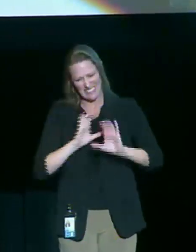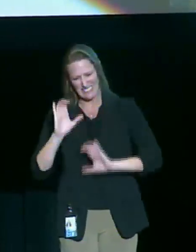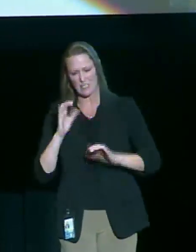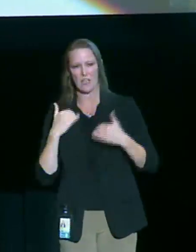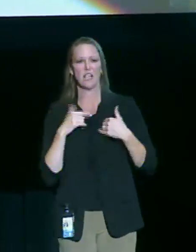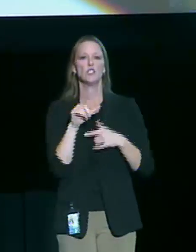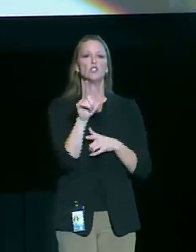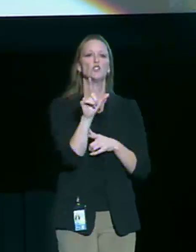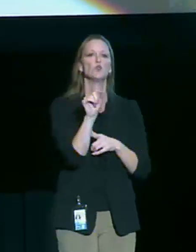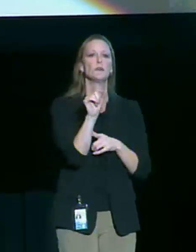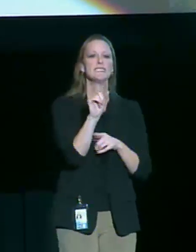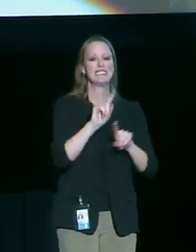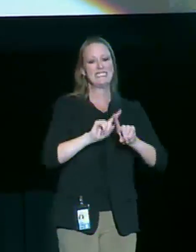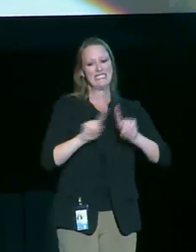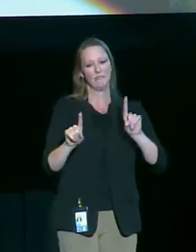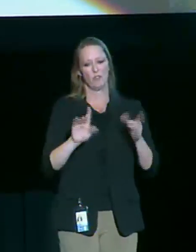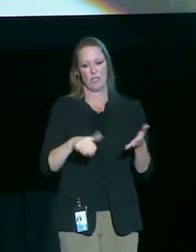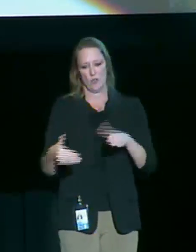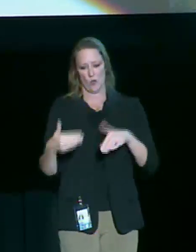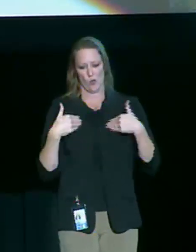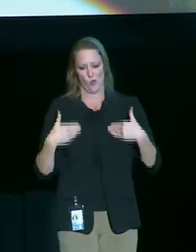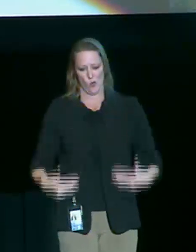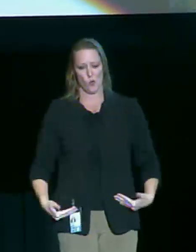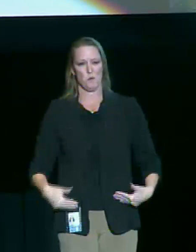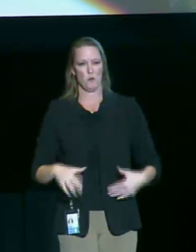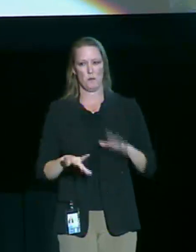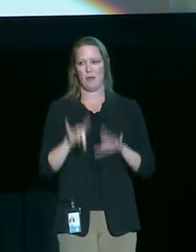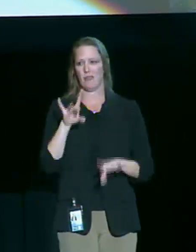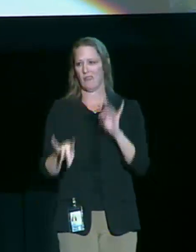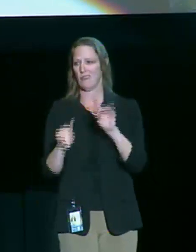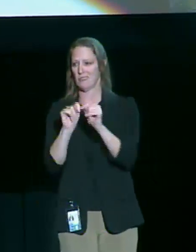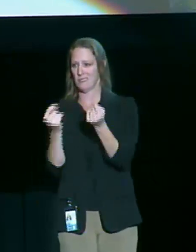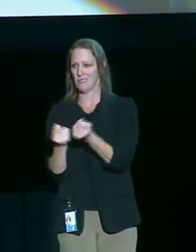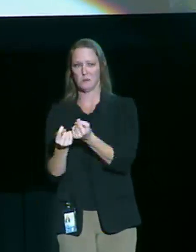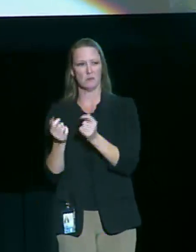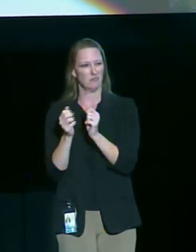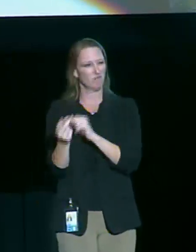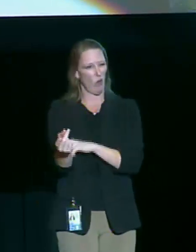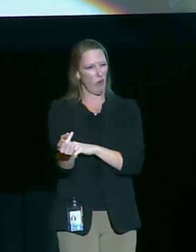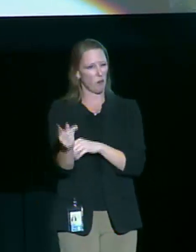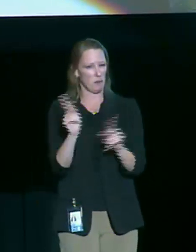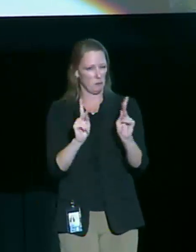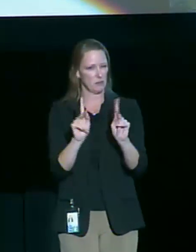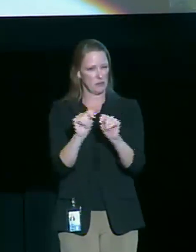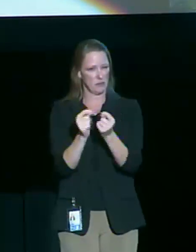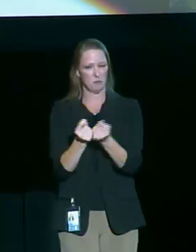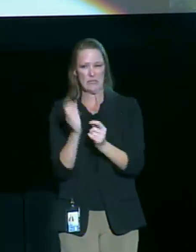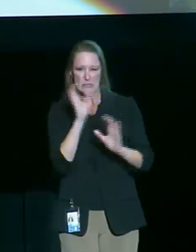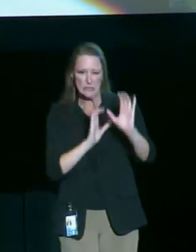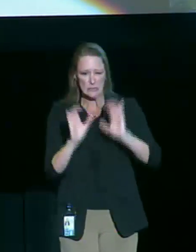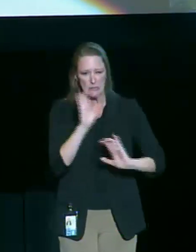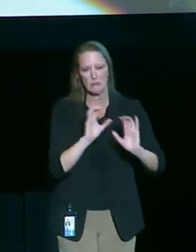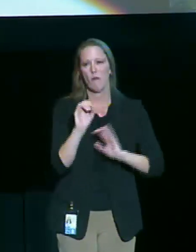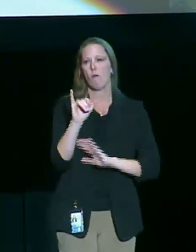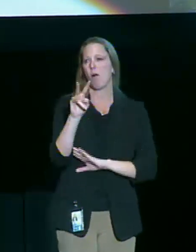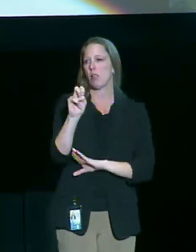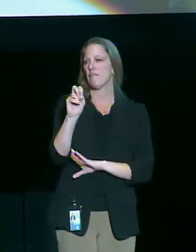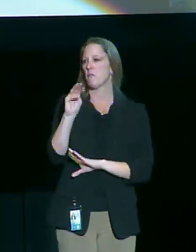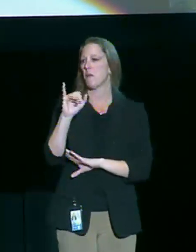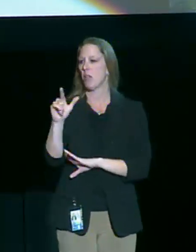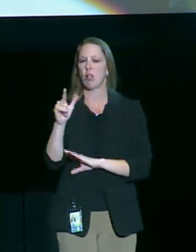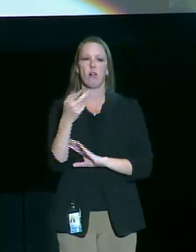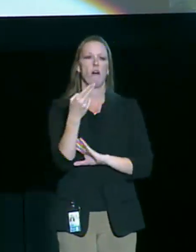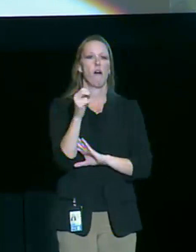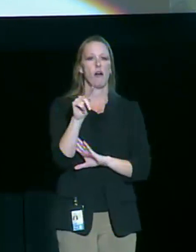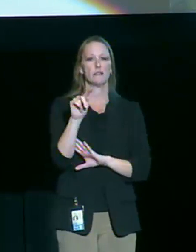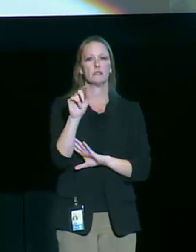human remains detection canine teams scouring the area of the Olive Mill Hot